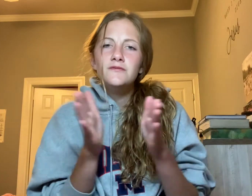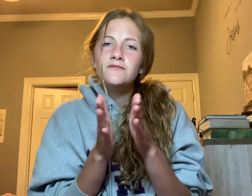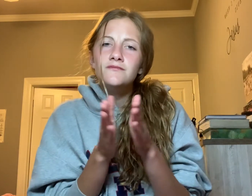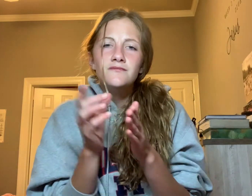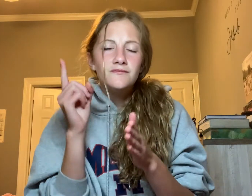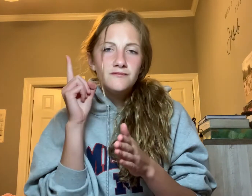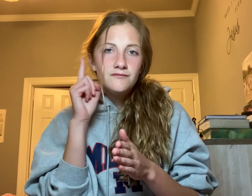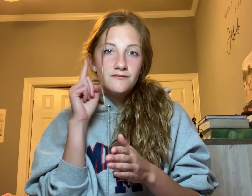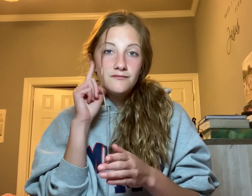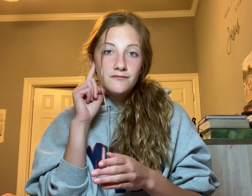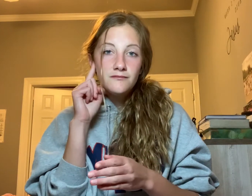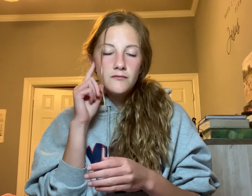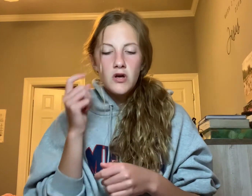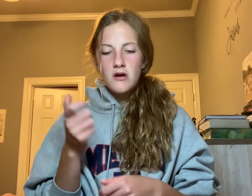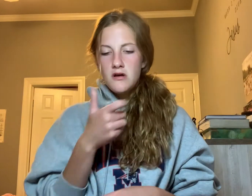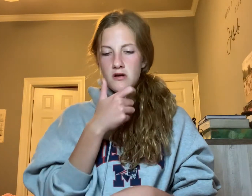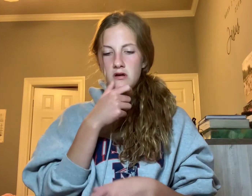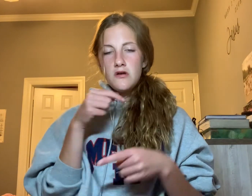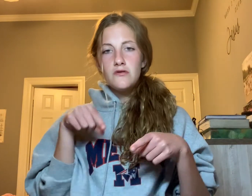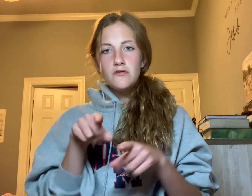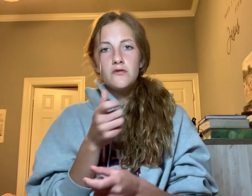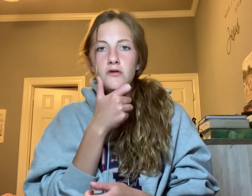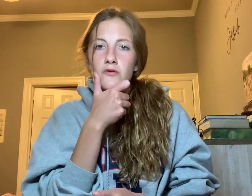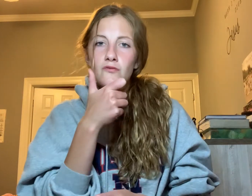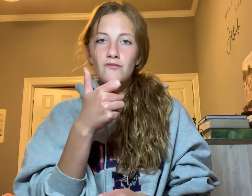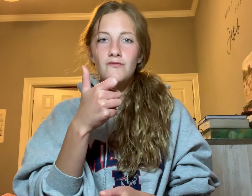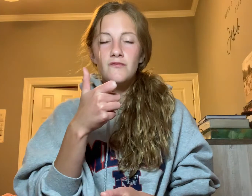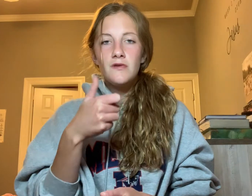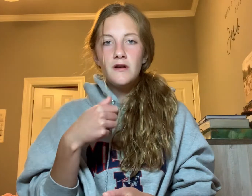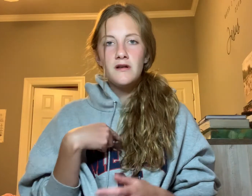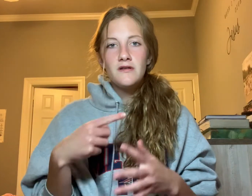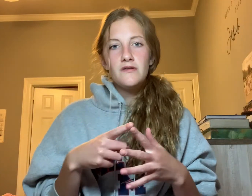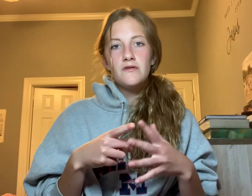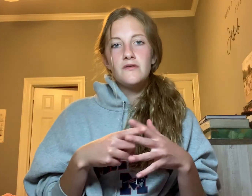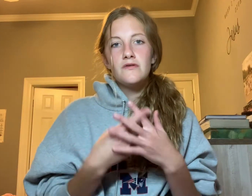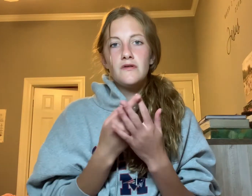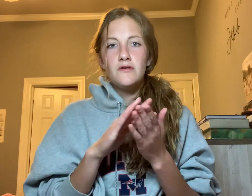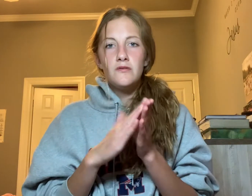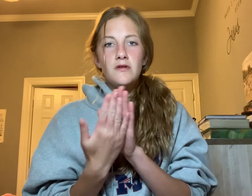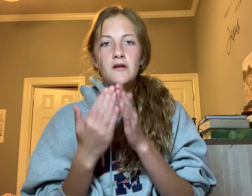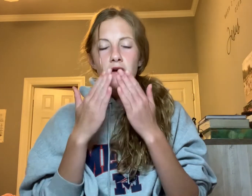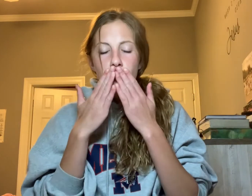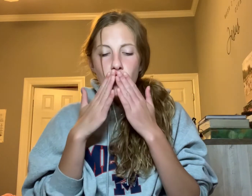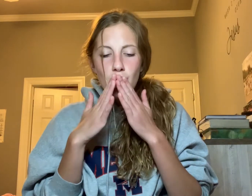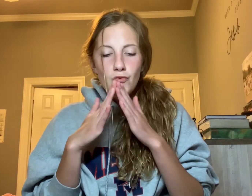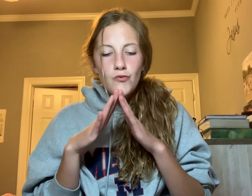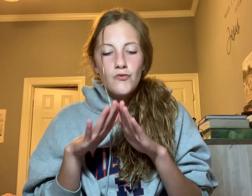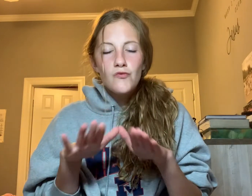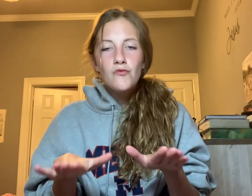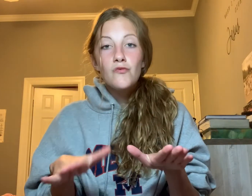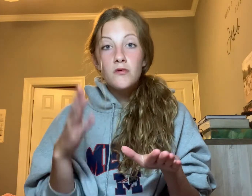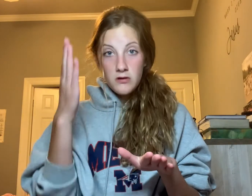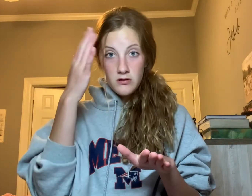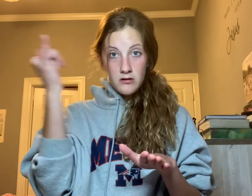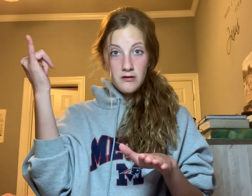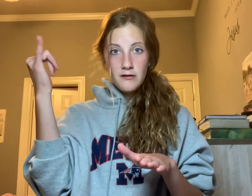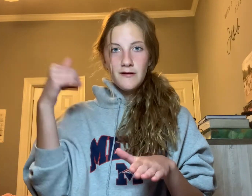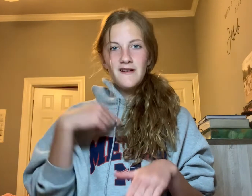small sounds. So, while I was watching, I noticed myself started to become quieter. And I